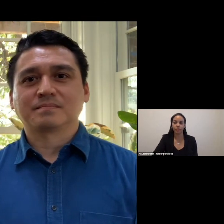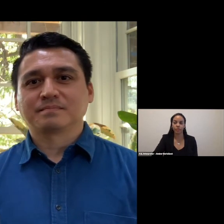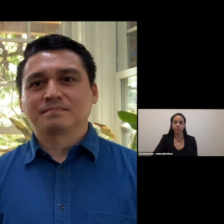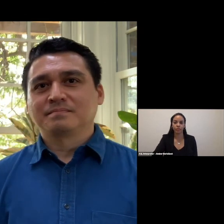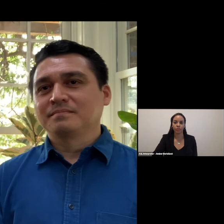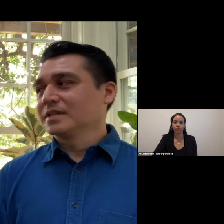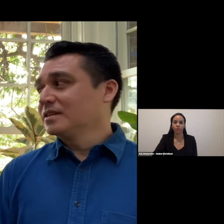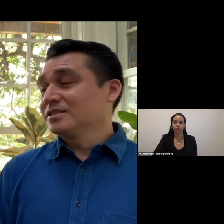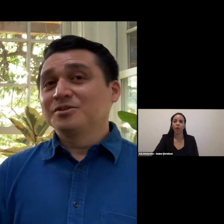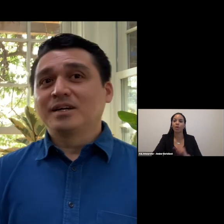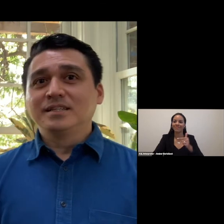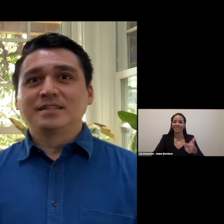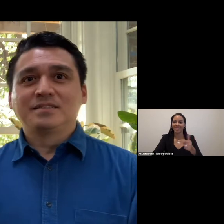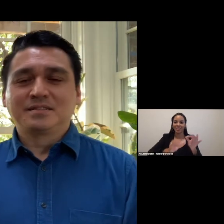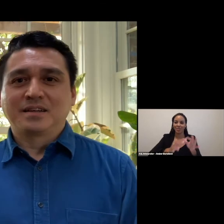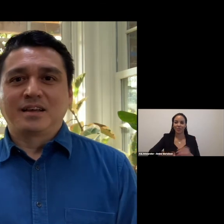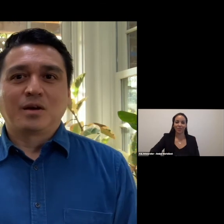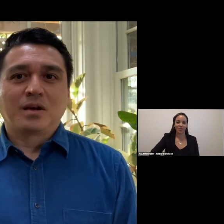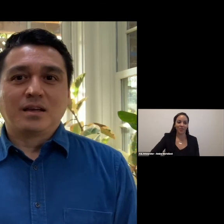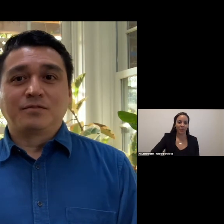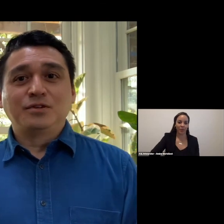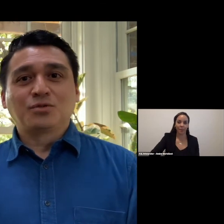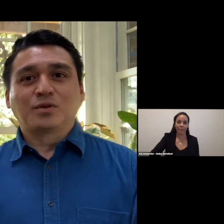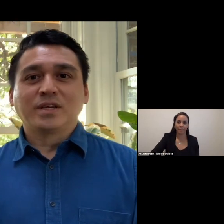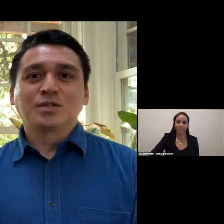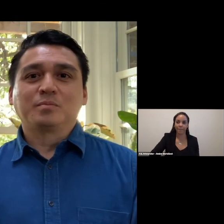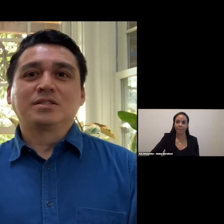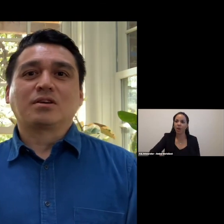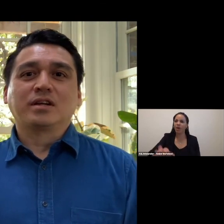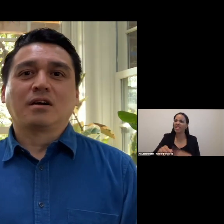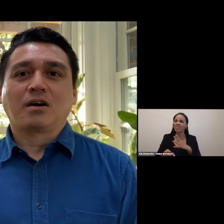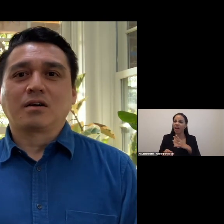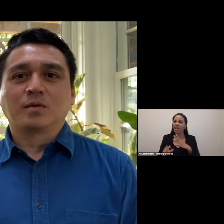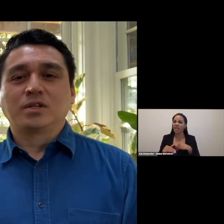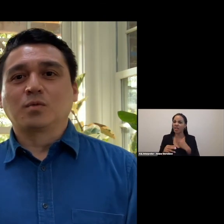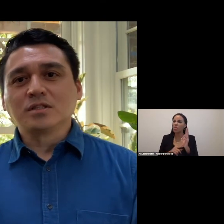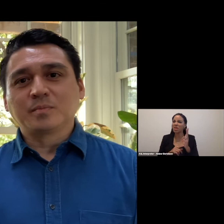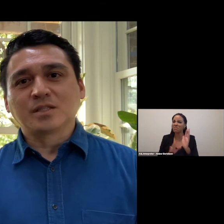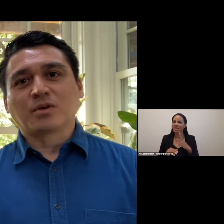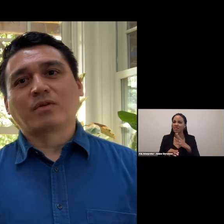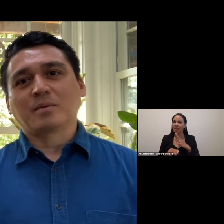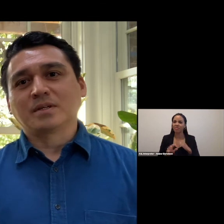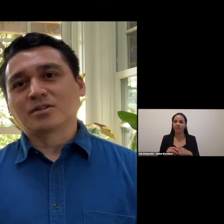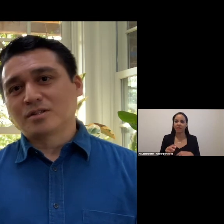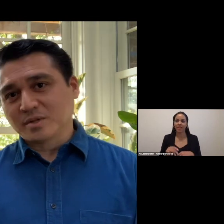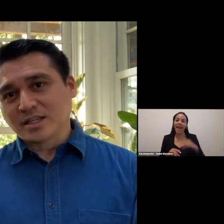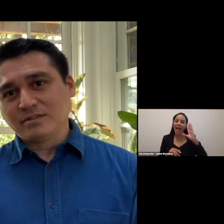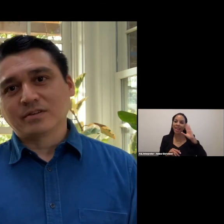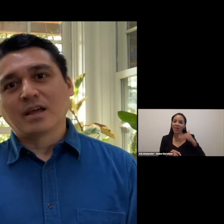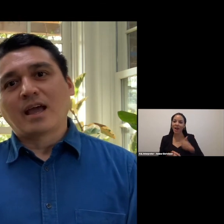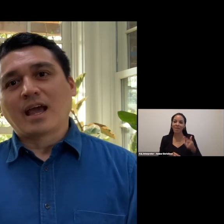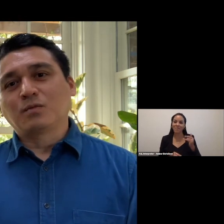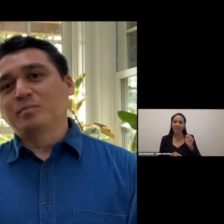Hill. So Eileen, in a few short weeks, we'll be starting our winter workspace program, It's Hard to